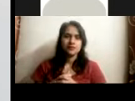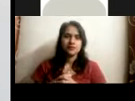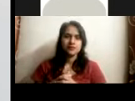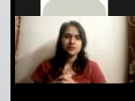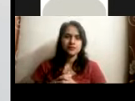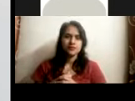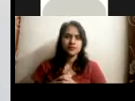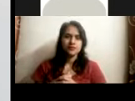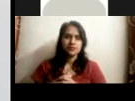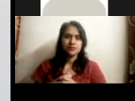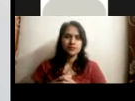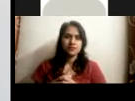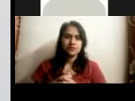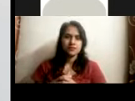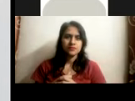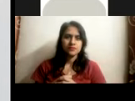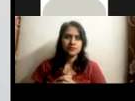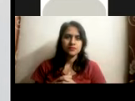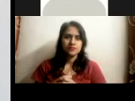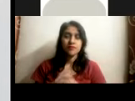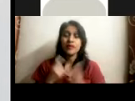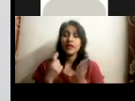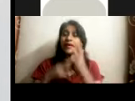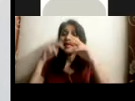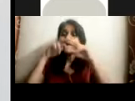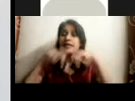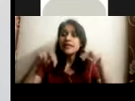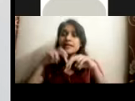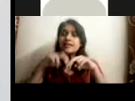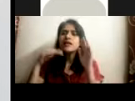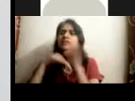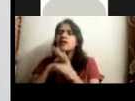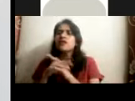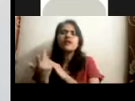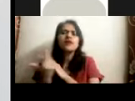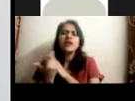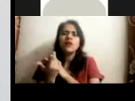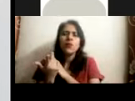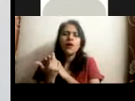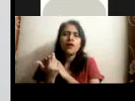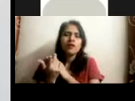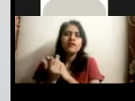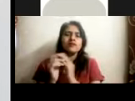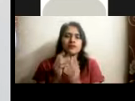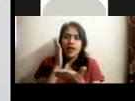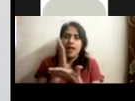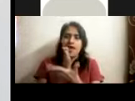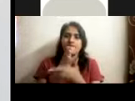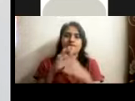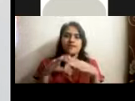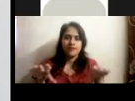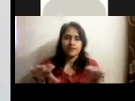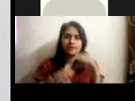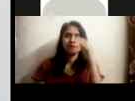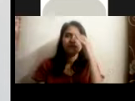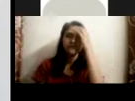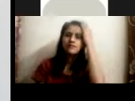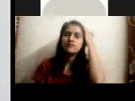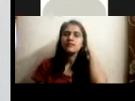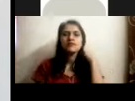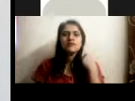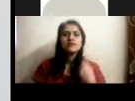which the types of research are divided. Okay. So these are very crude, again, divisions, and these are based on, as I